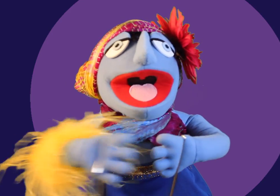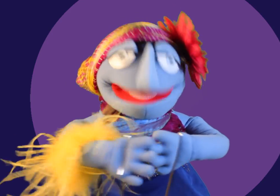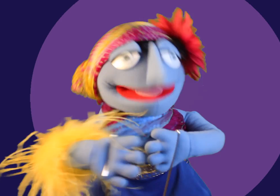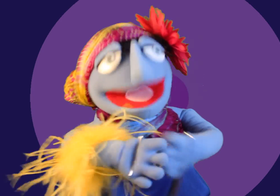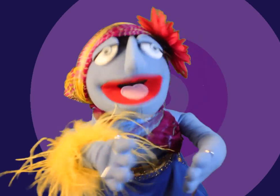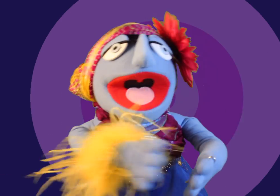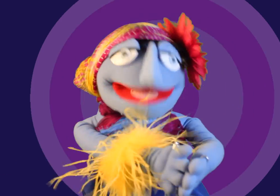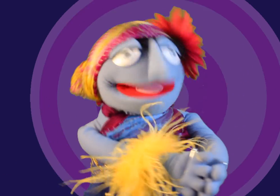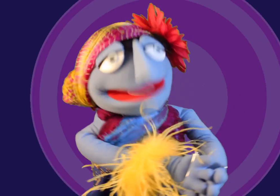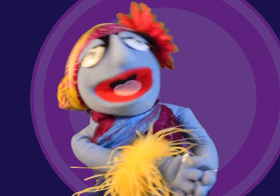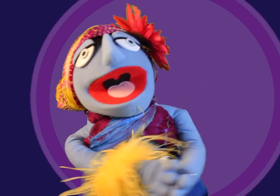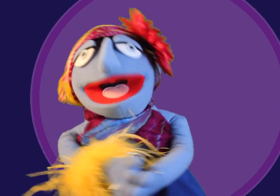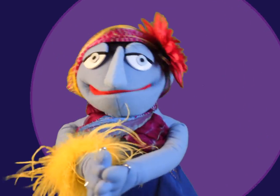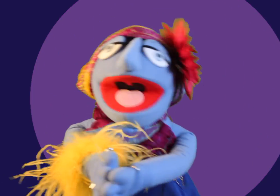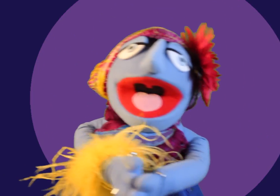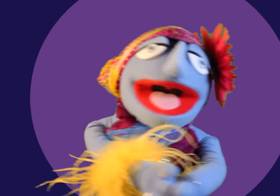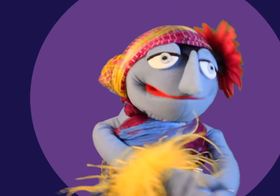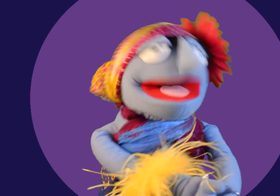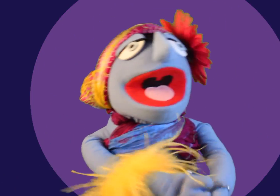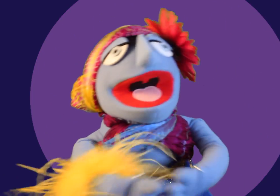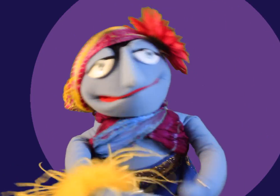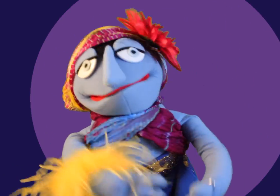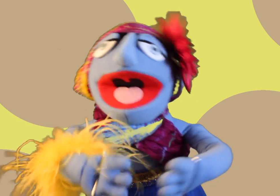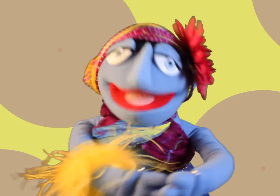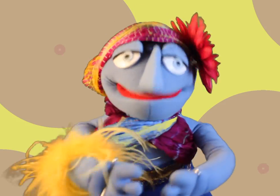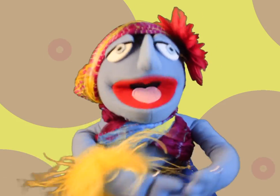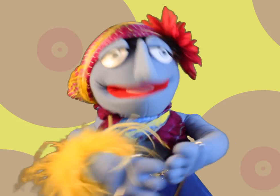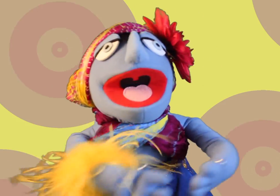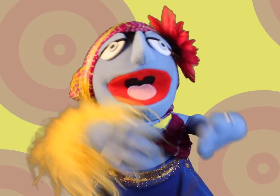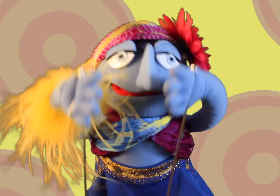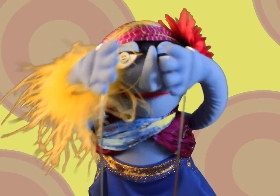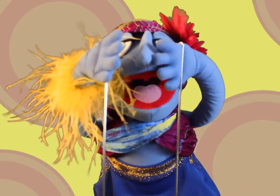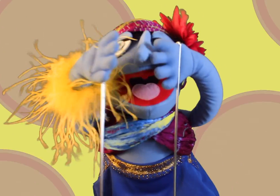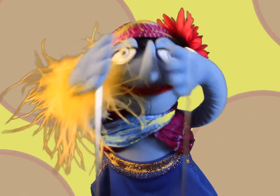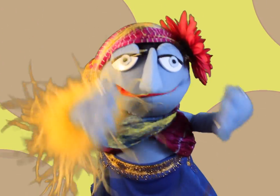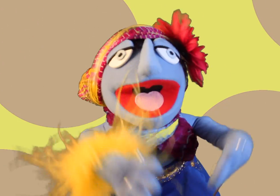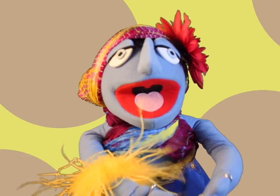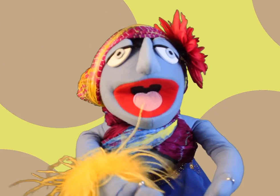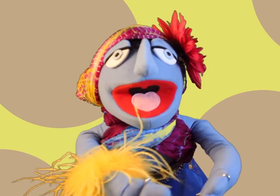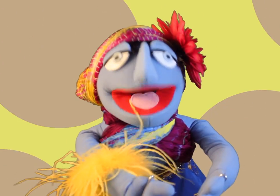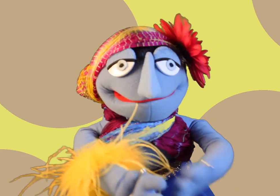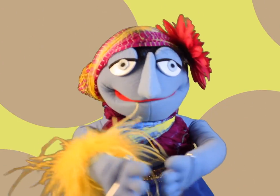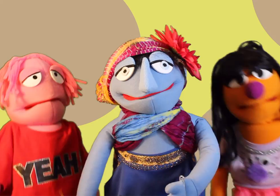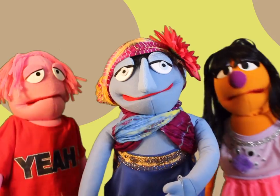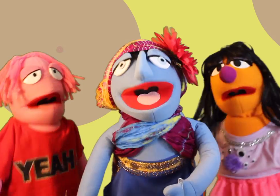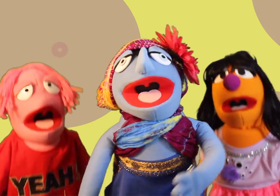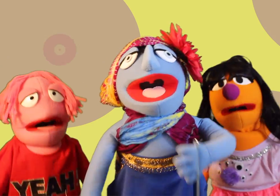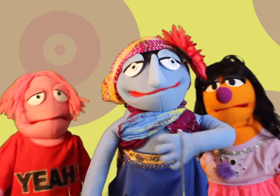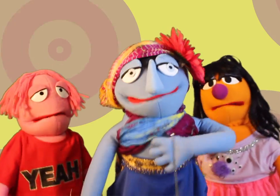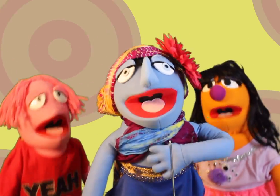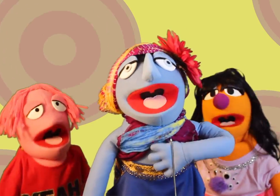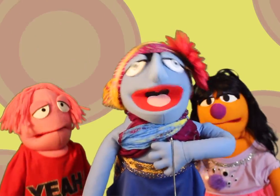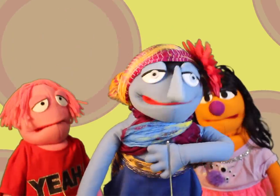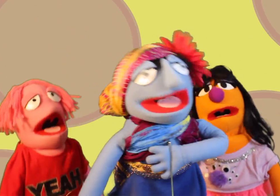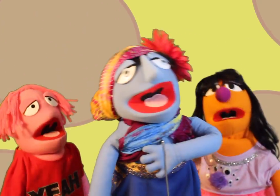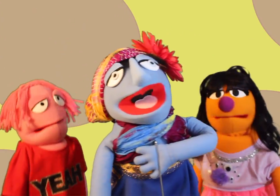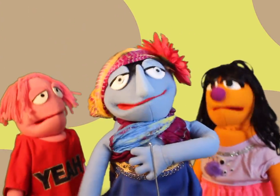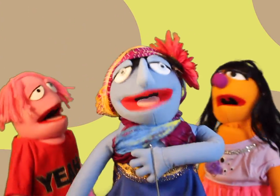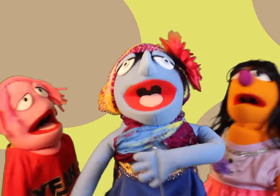more we are together, the happier we'll be. 'Cause my friends